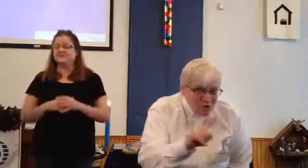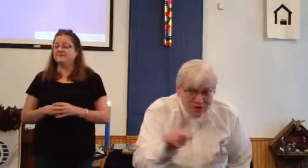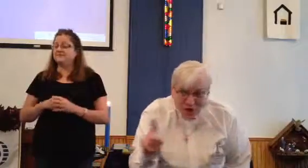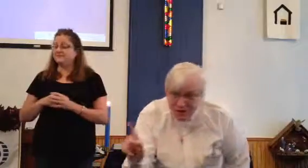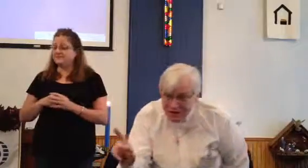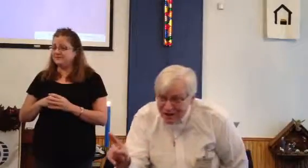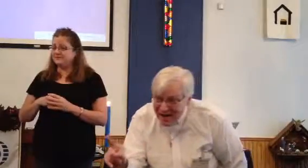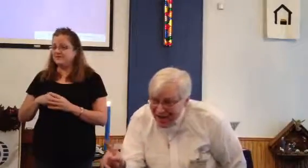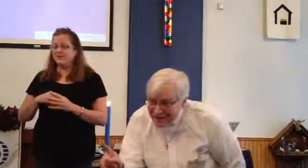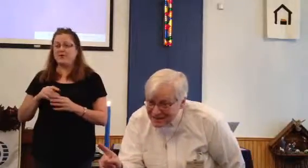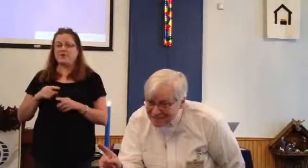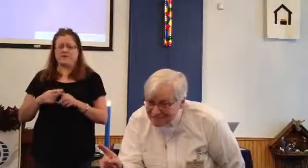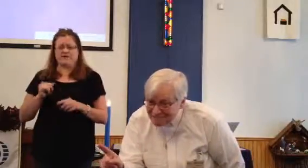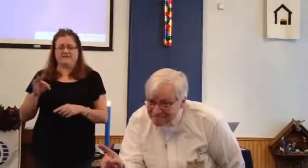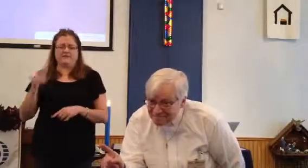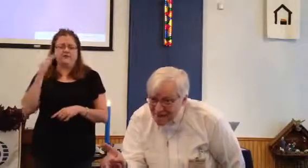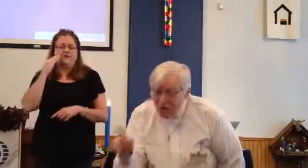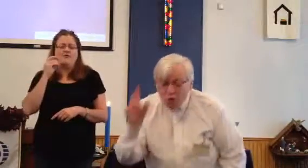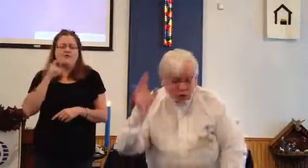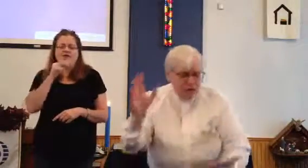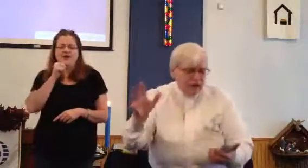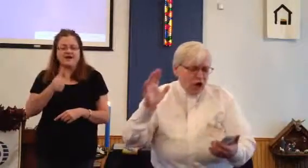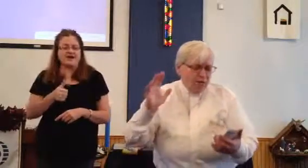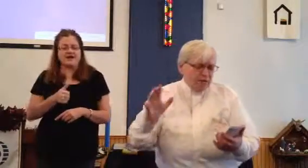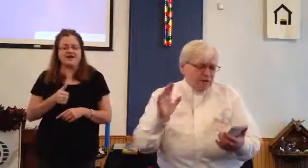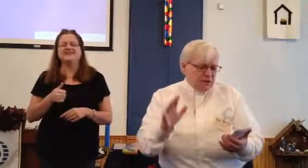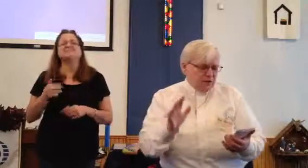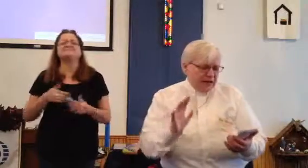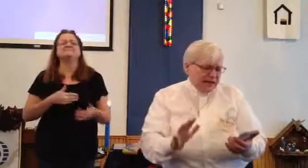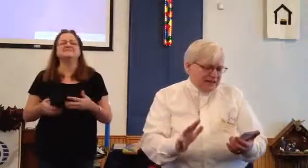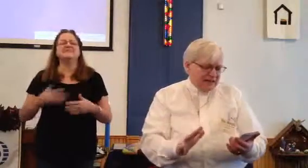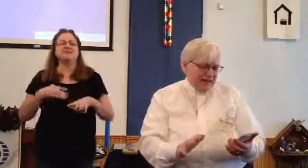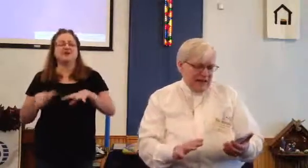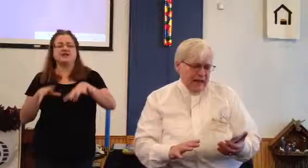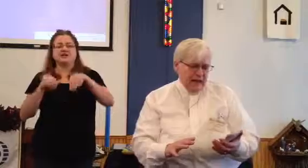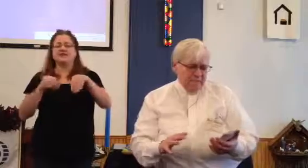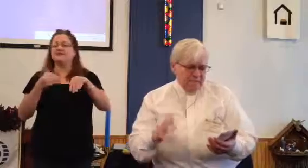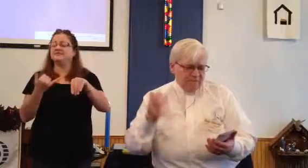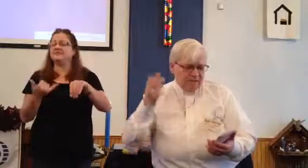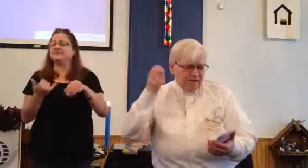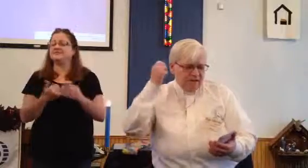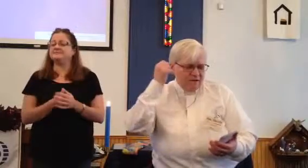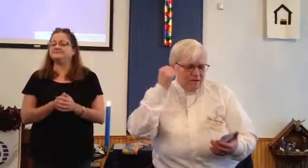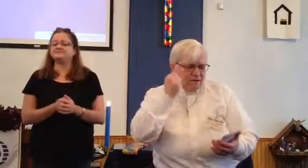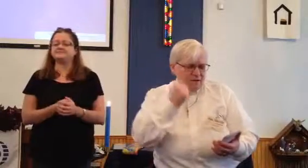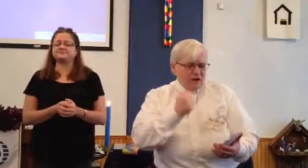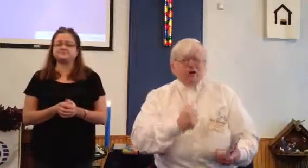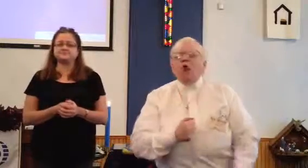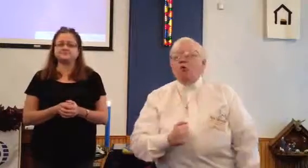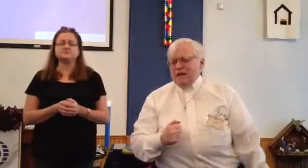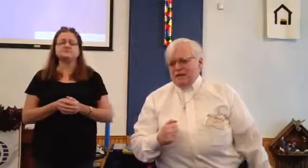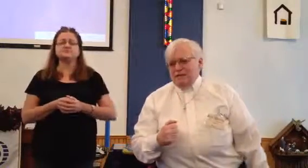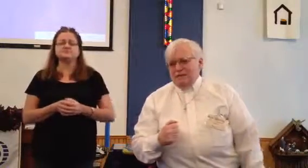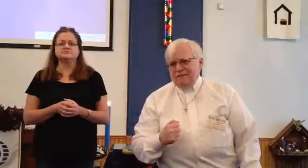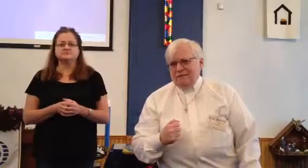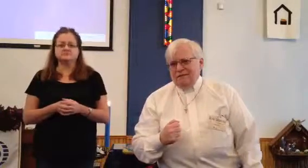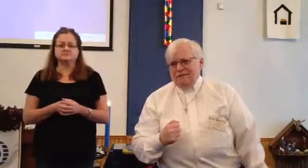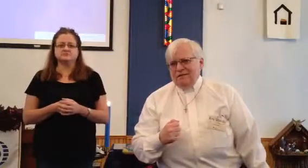whether you know it or not. We're going to go from this place today